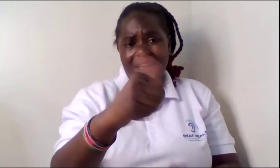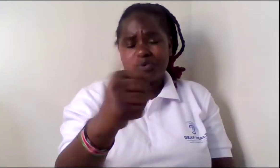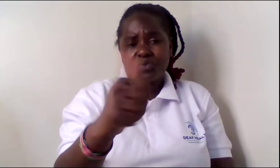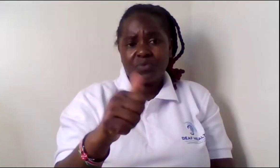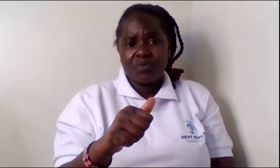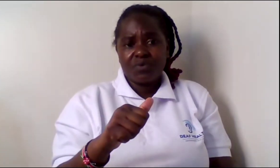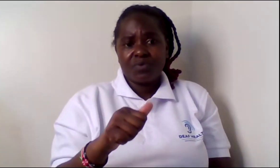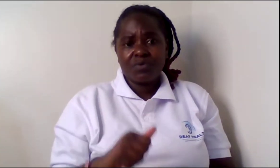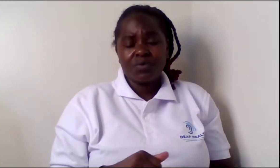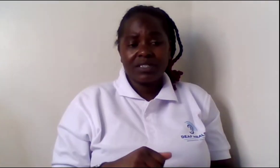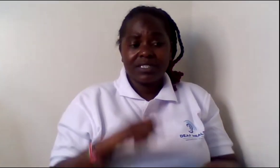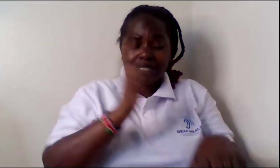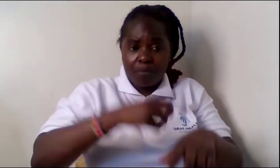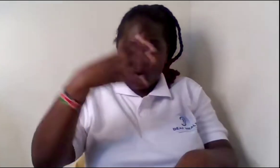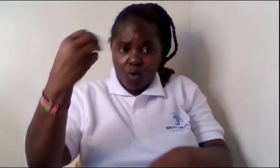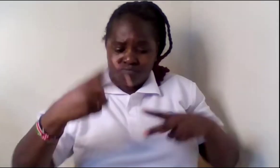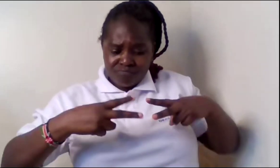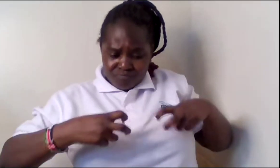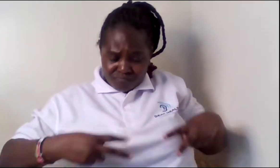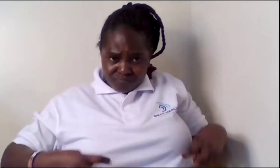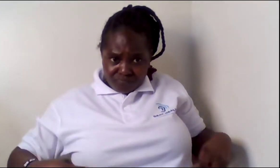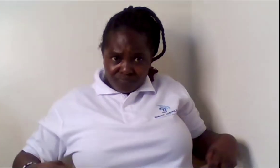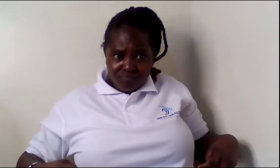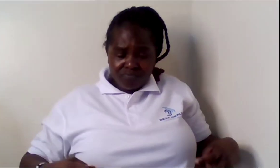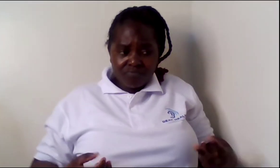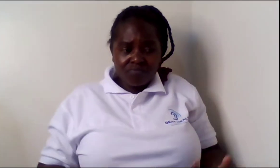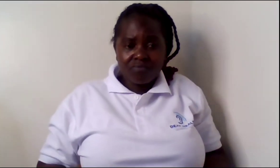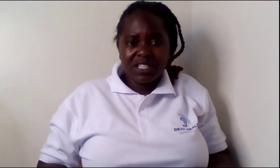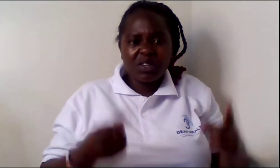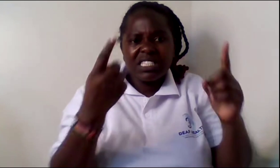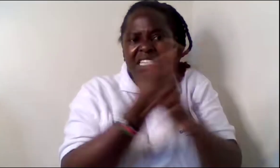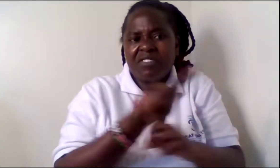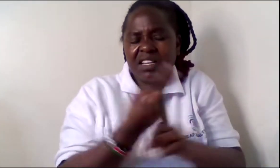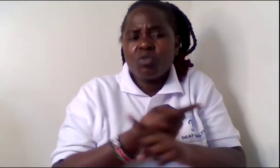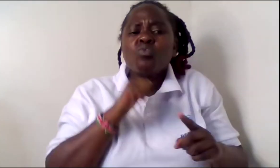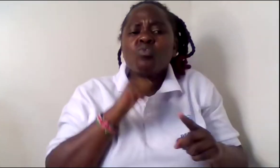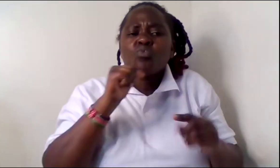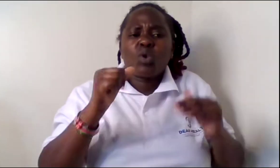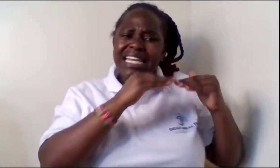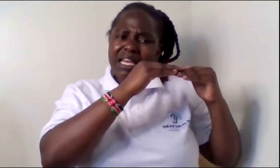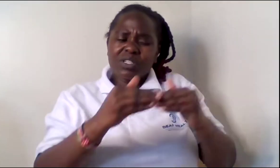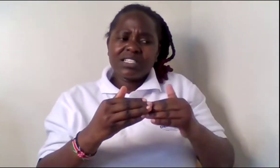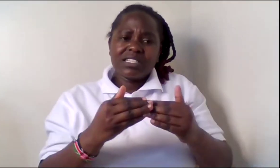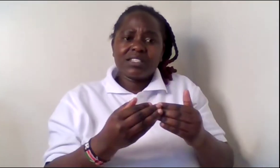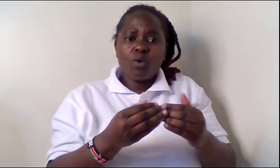Once you go for the STI screening, you'll be given so every hospital will be different. The charges will depend on which hospital you go